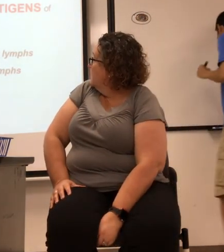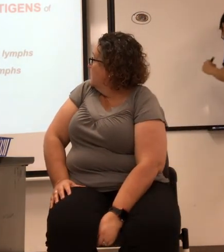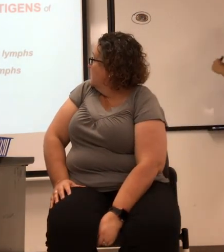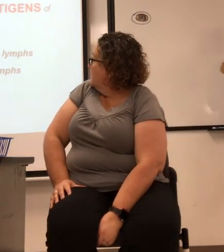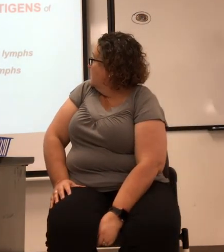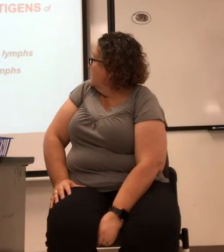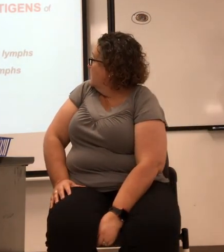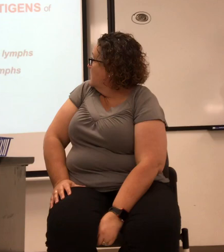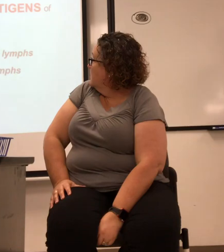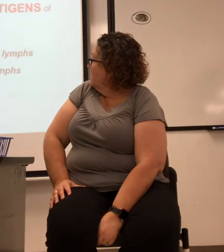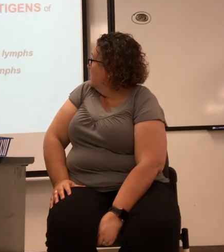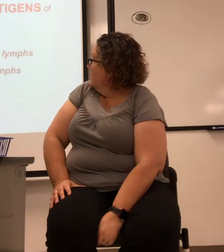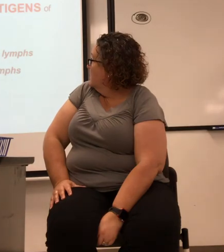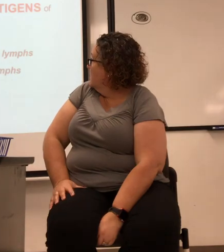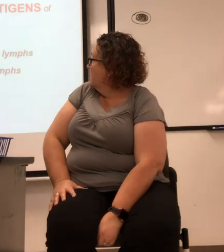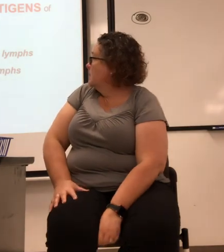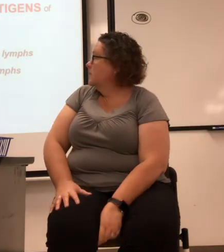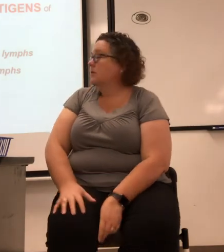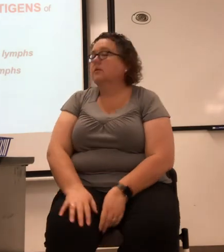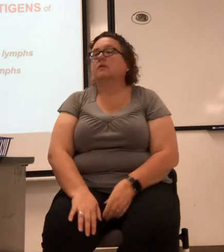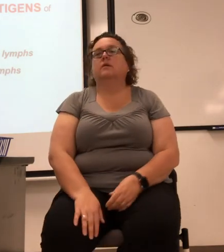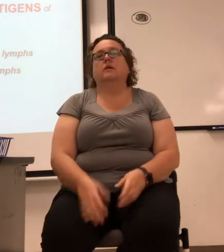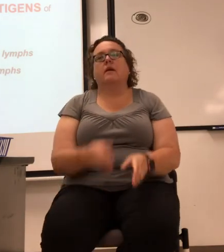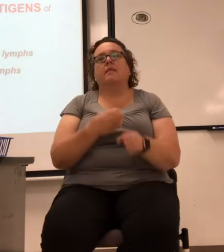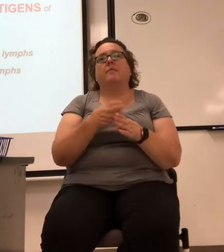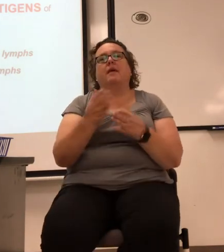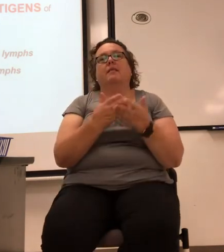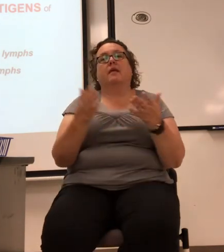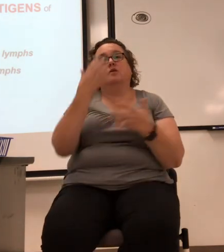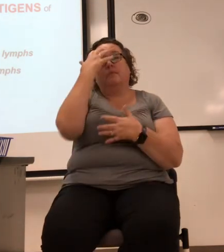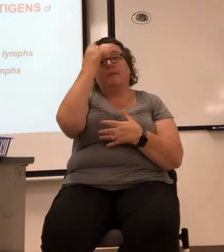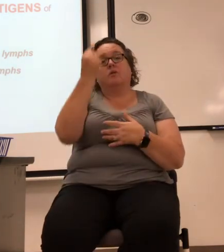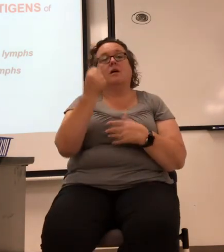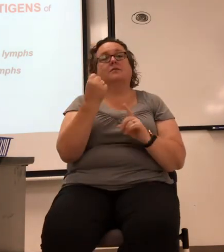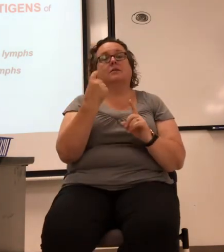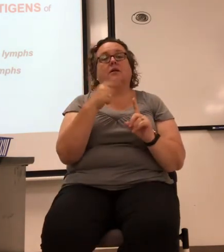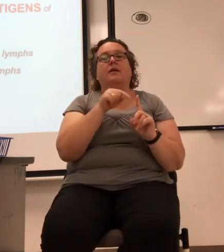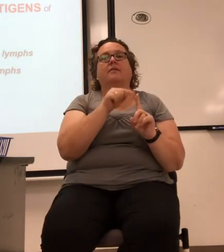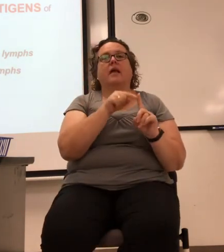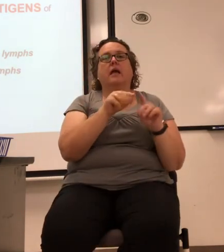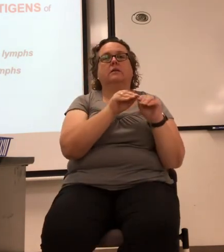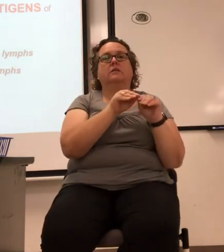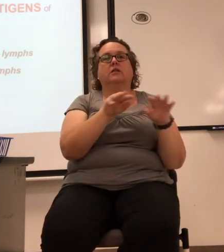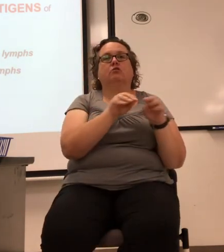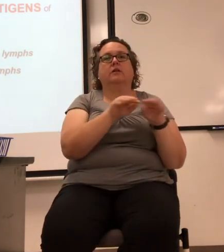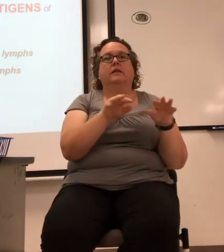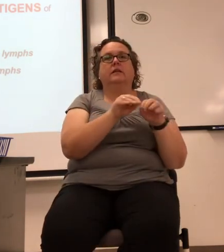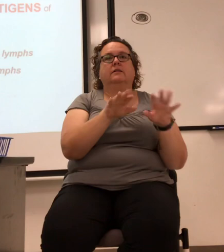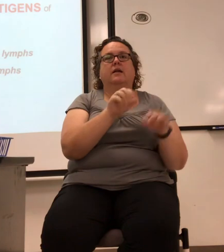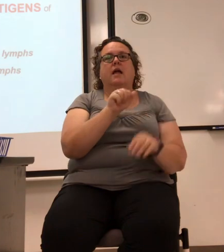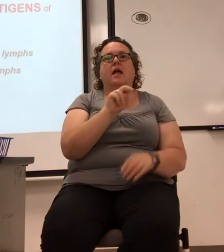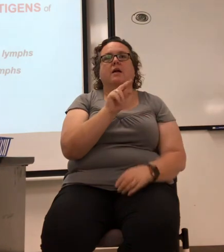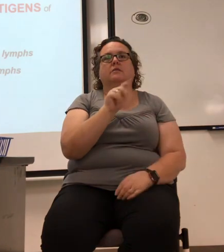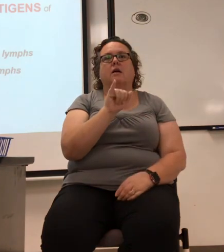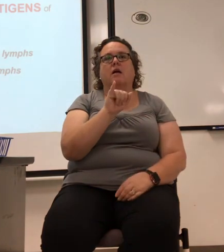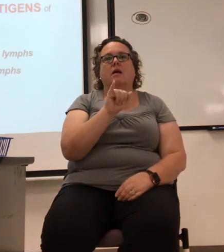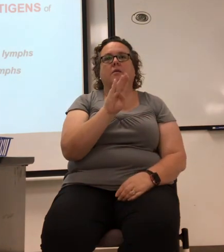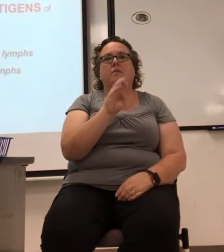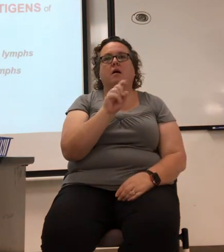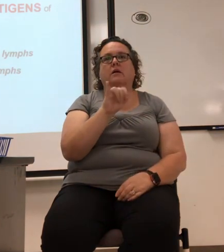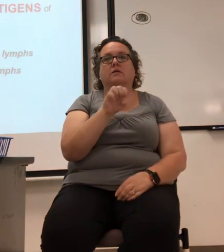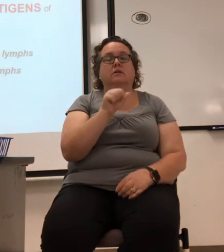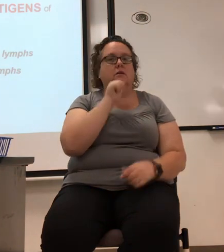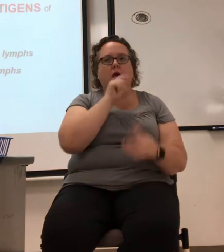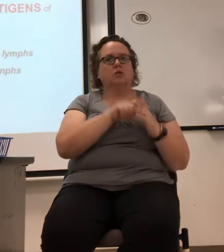And the main thing to memorize about them is they secrete antibodies, but not to start